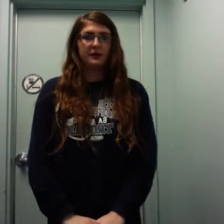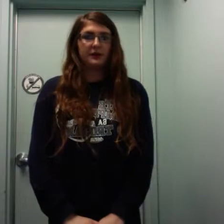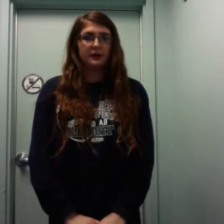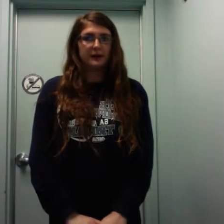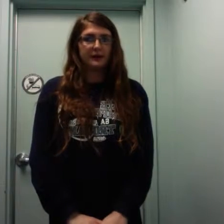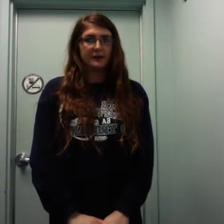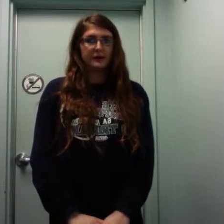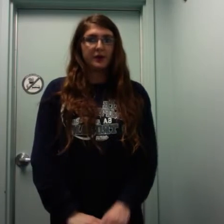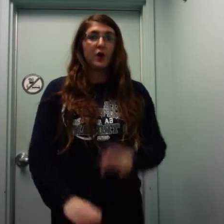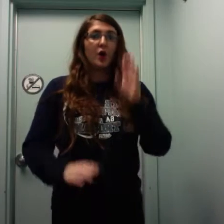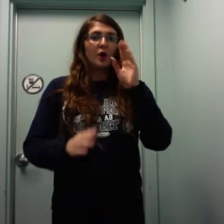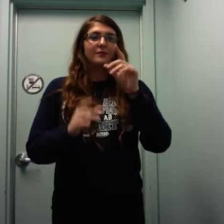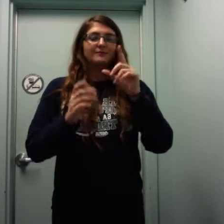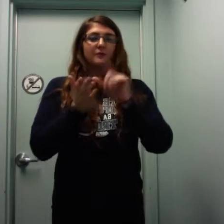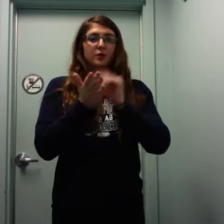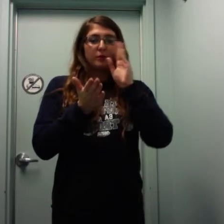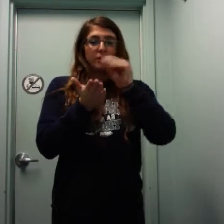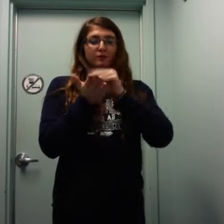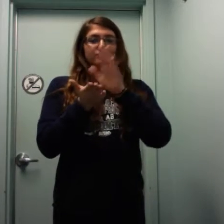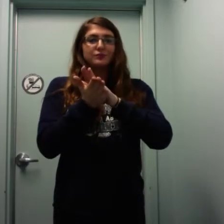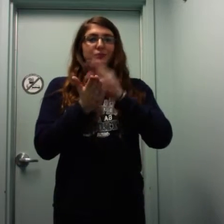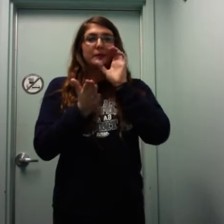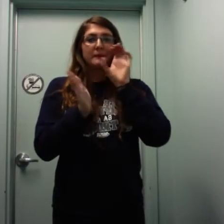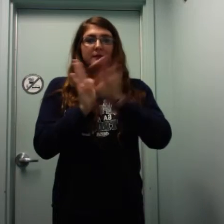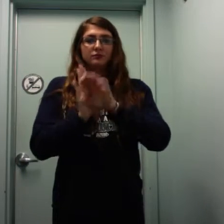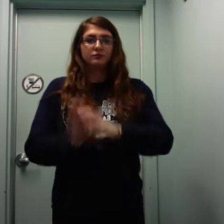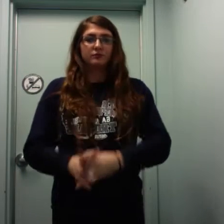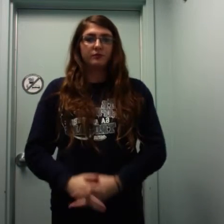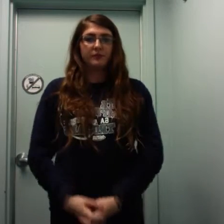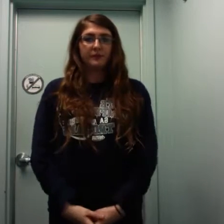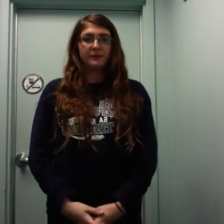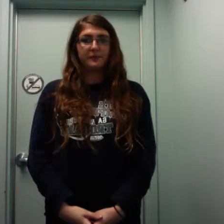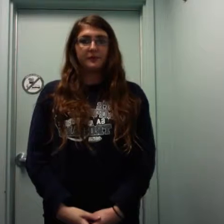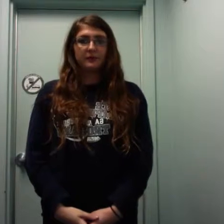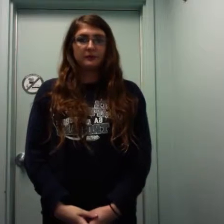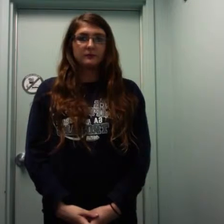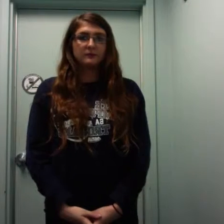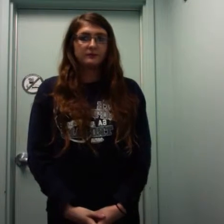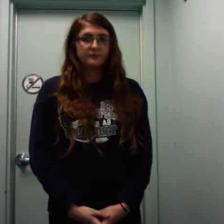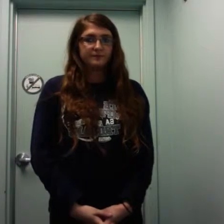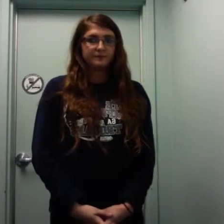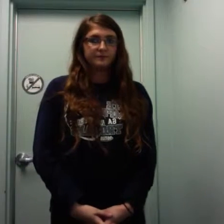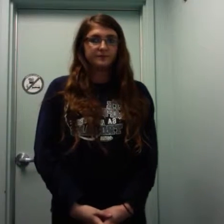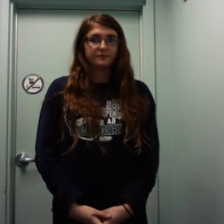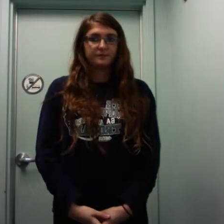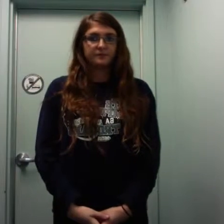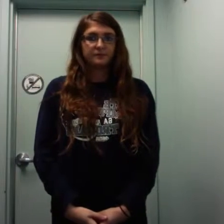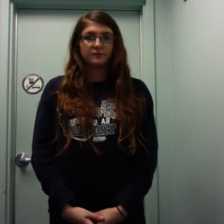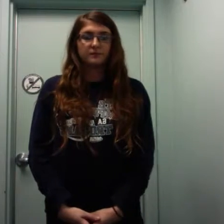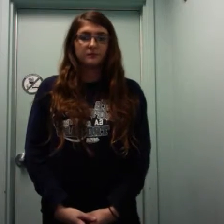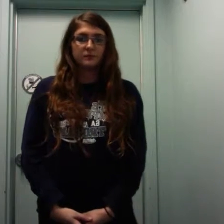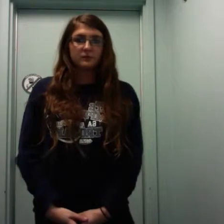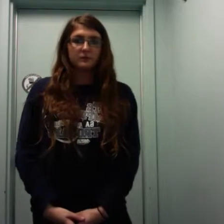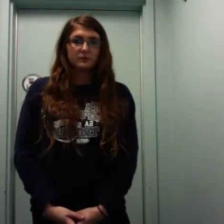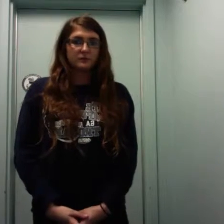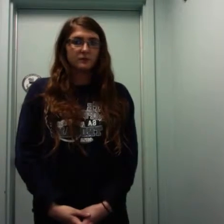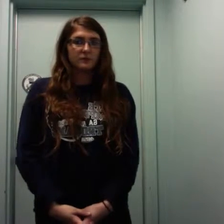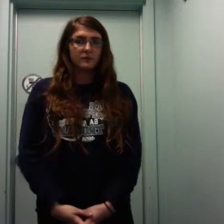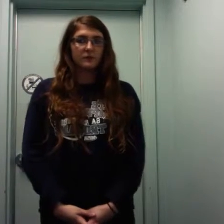Once all the stories have been assigned and the pages have been drawn out, the writers go to work and research